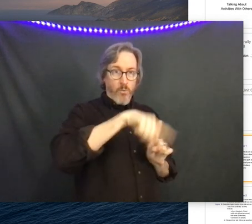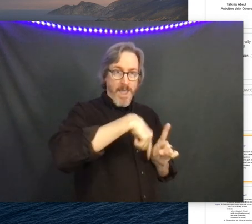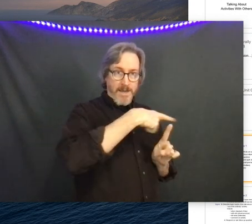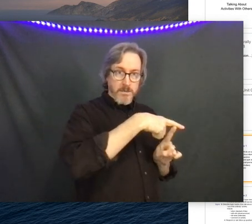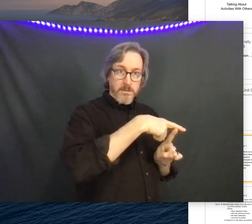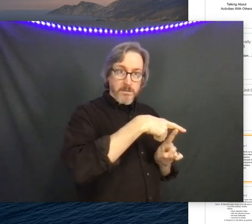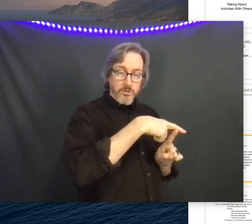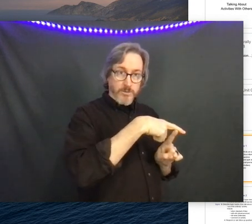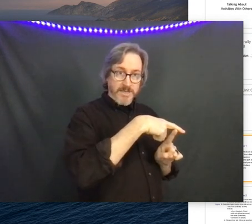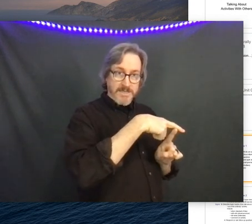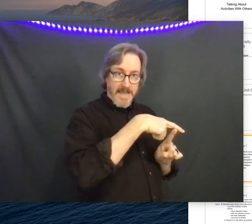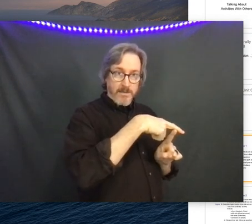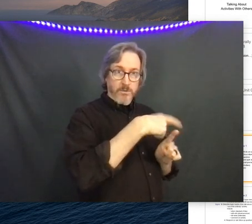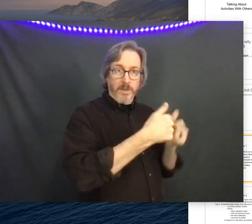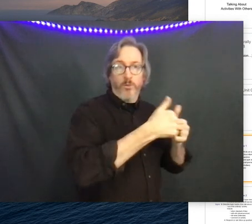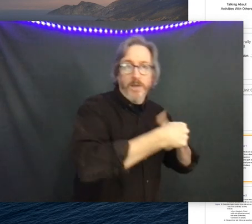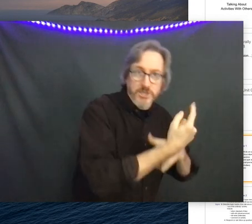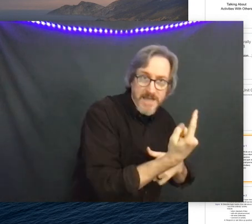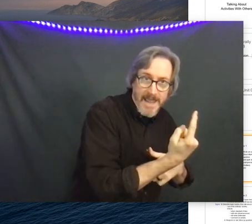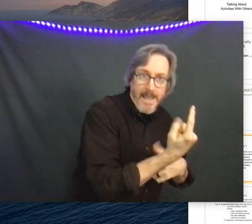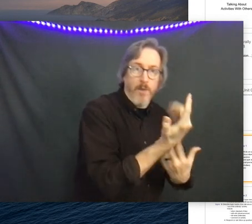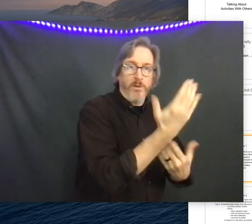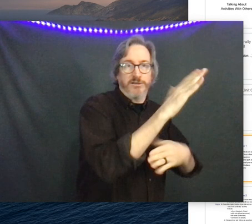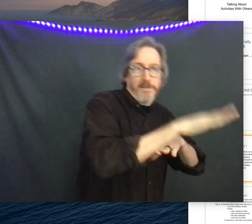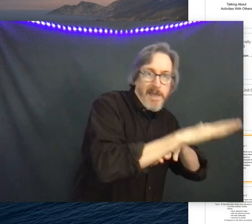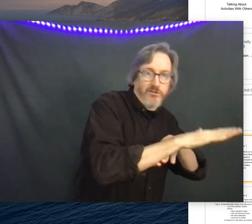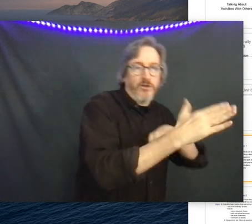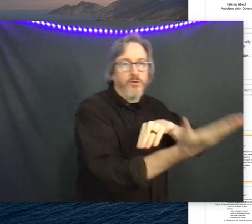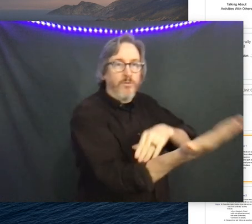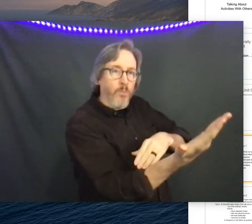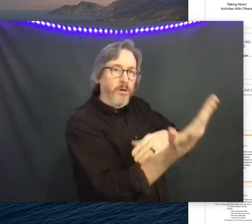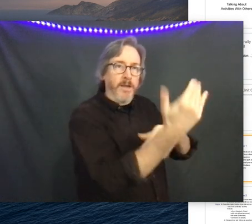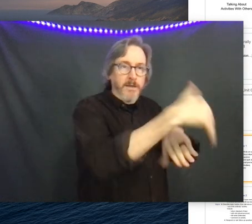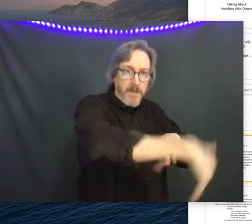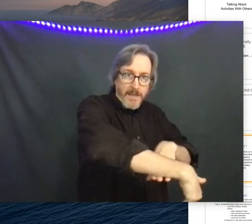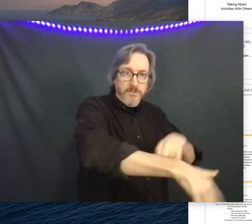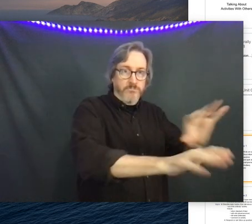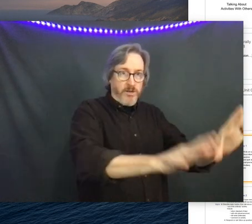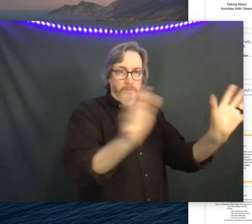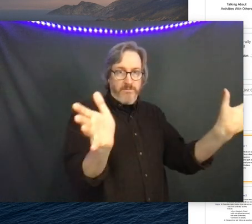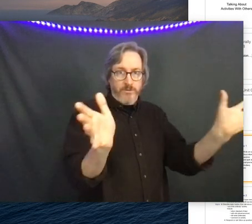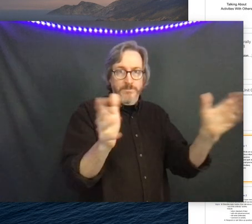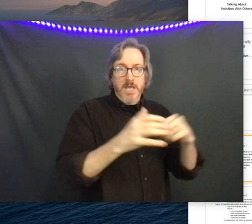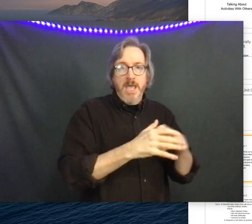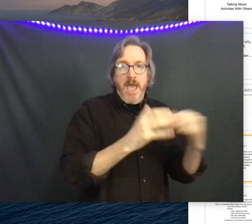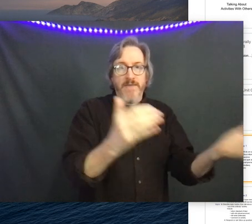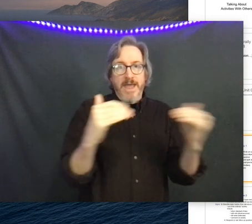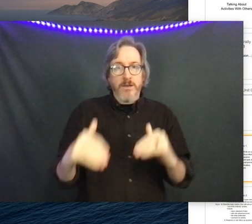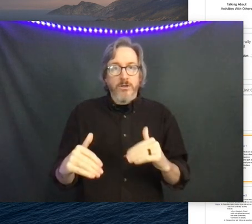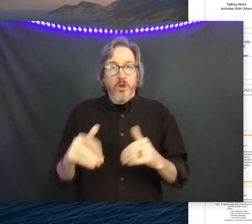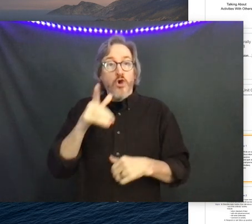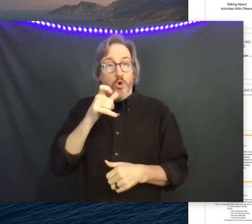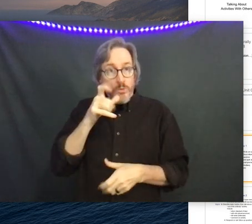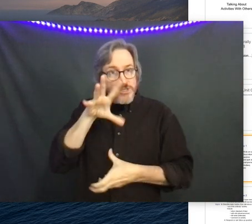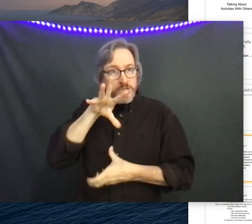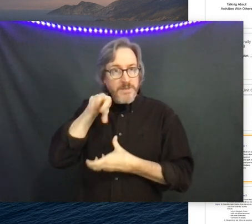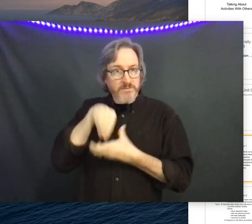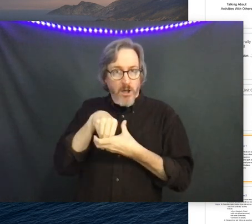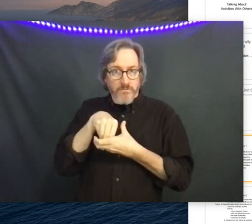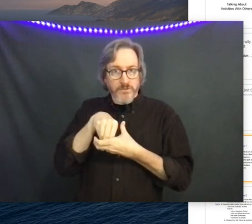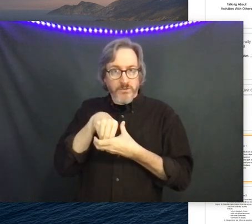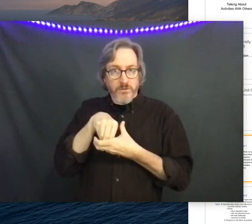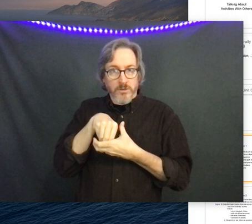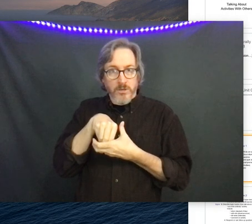of when during the day, like which day and which, like afternoon, morning, night, right, whatever. And then who is going